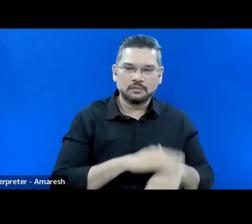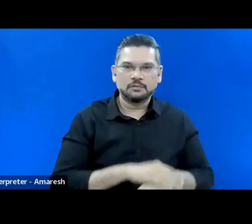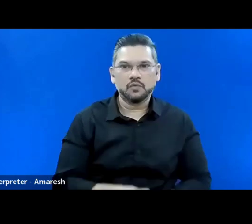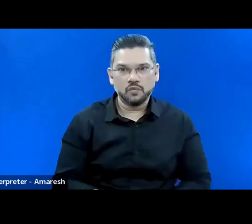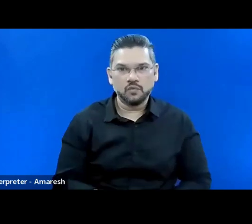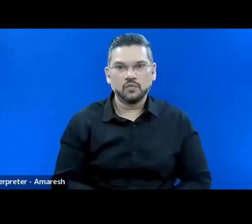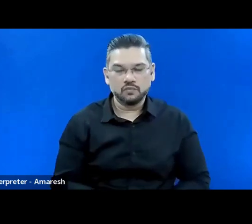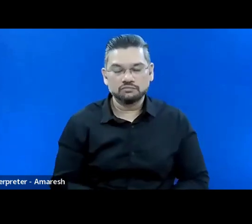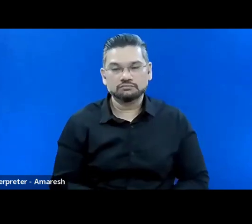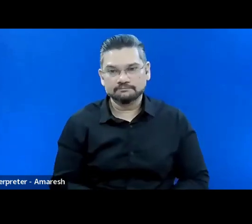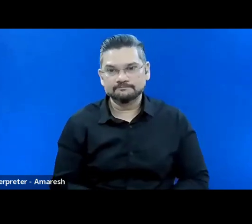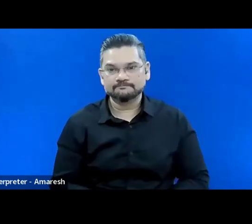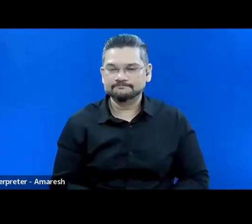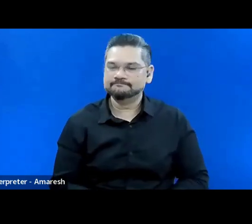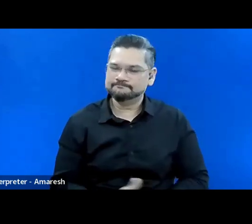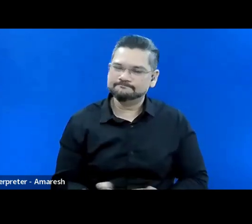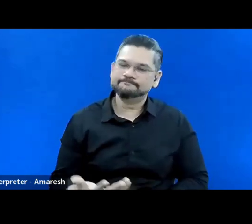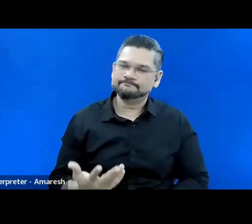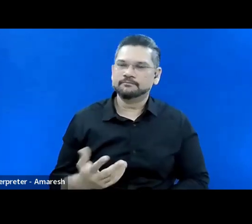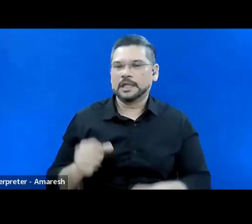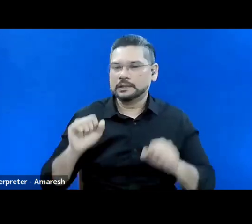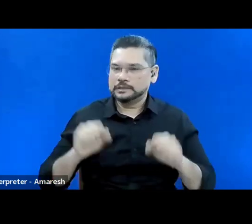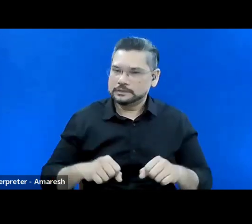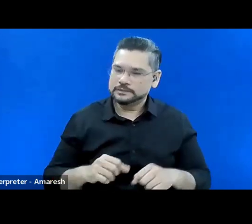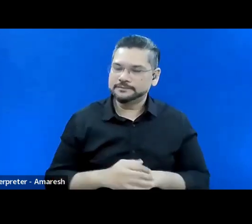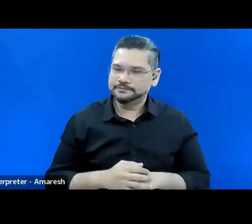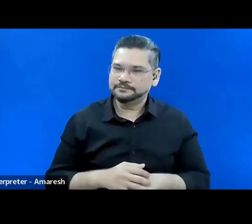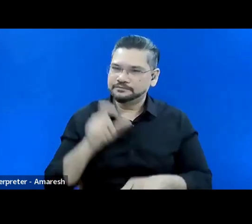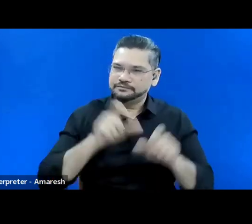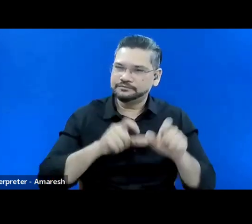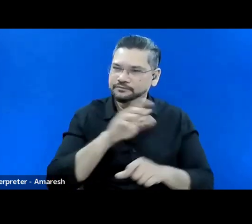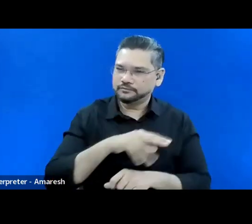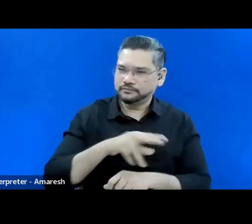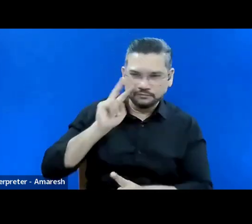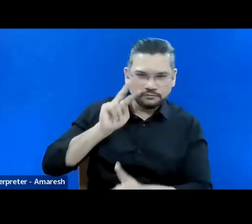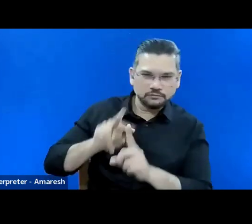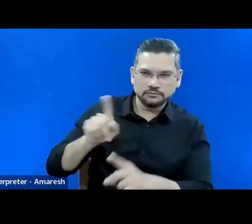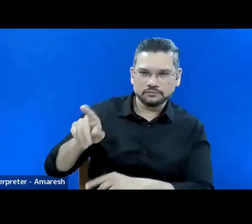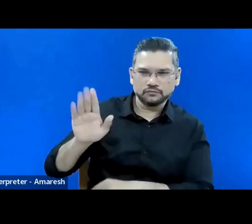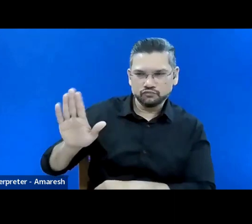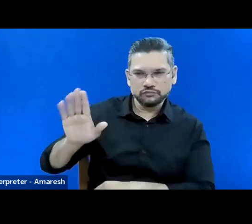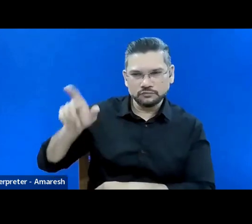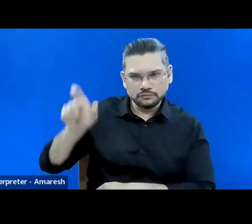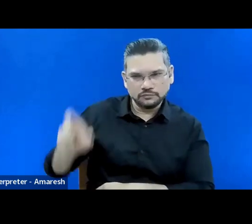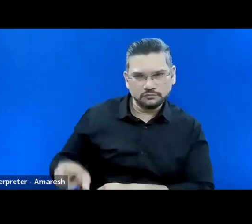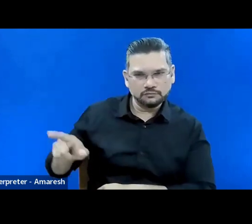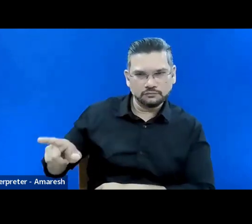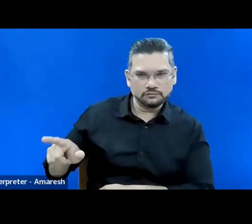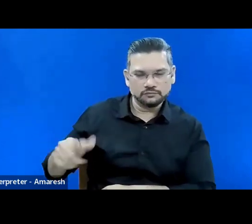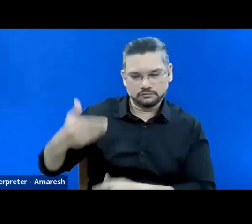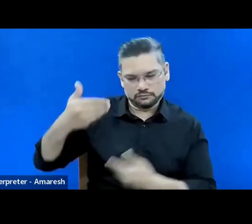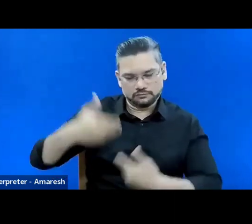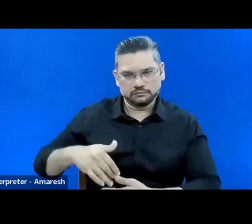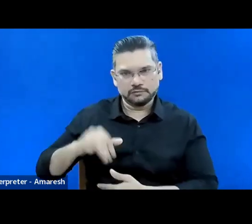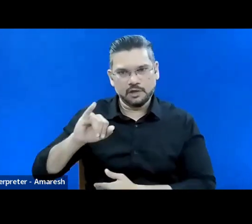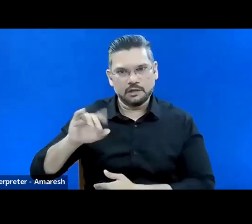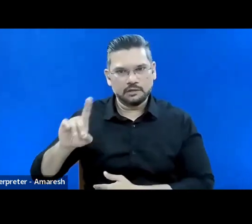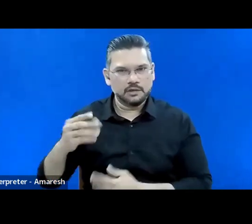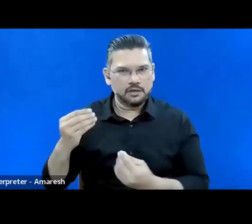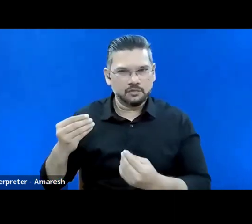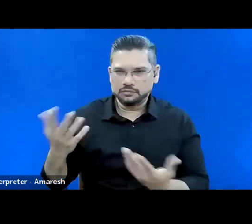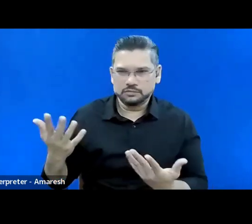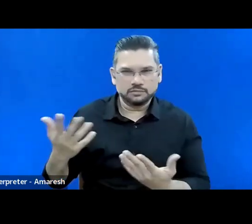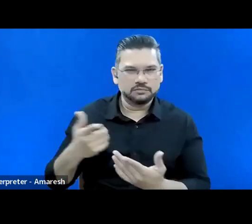Yes, identity issues are huge. And because we are not known as persons with disabilities,